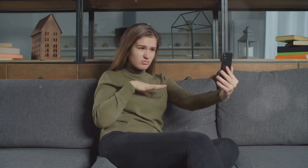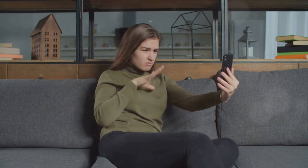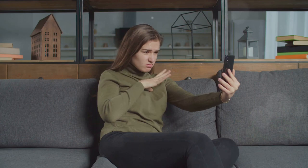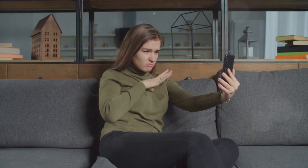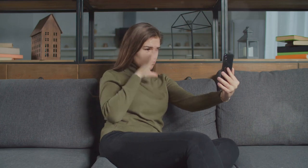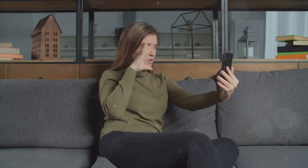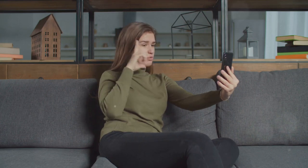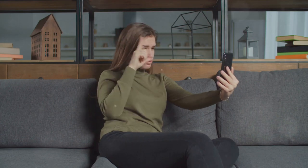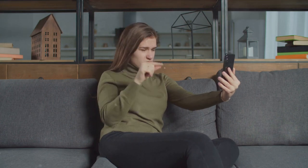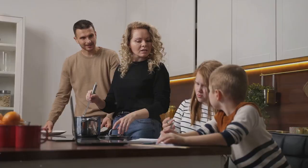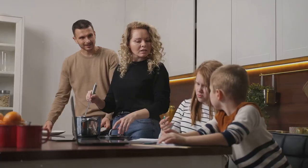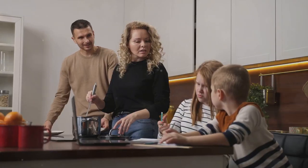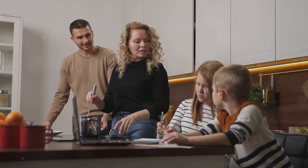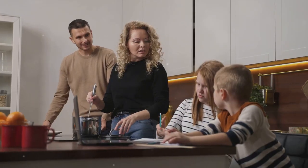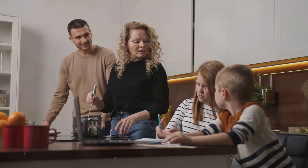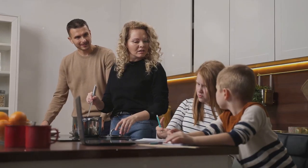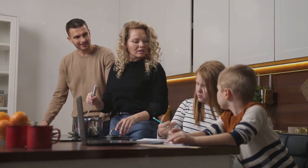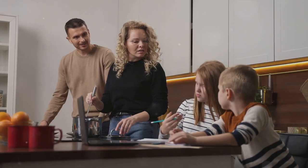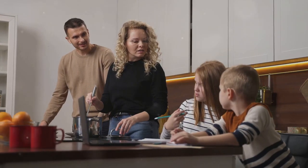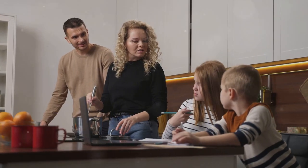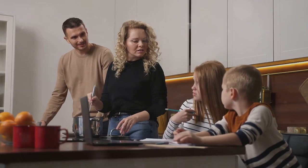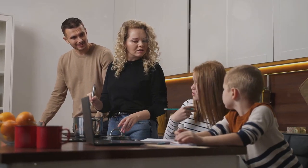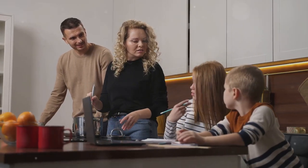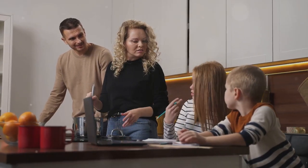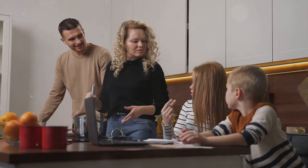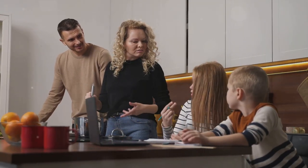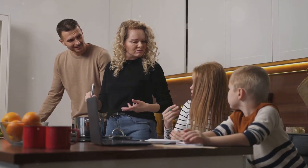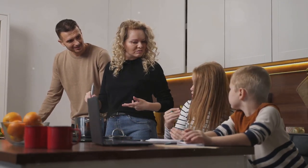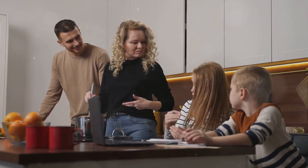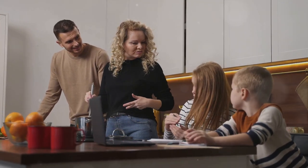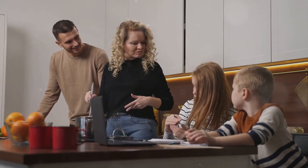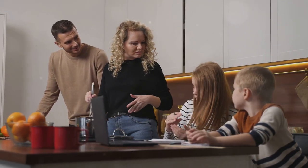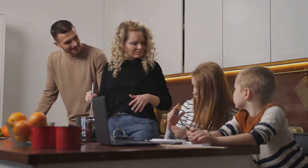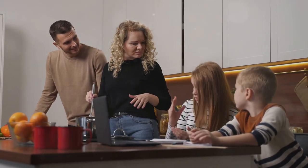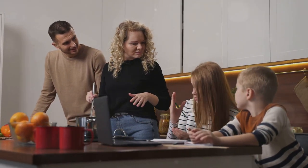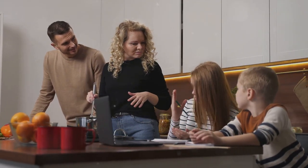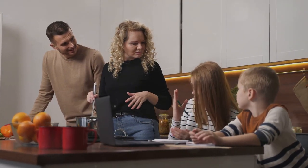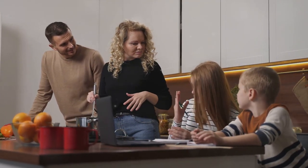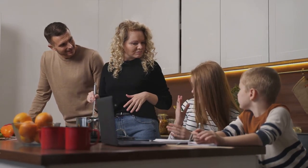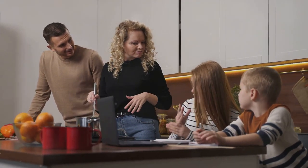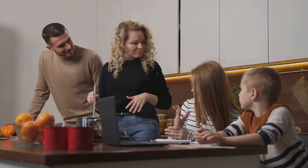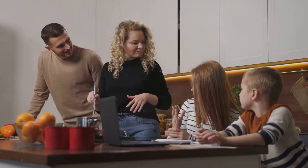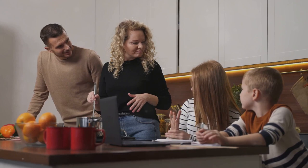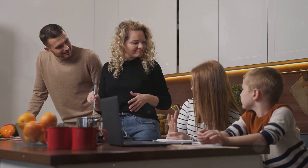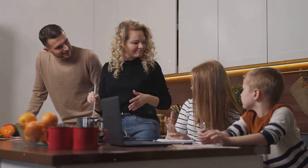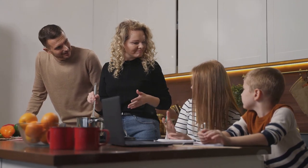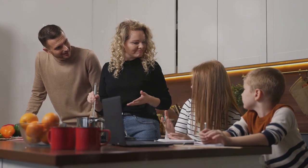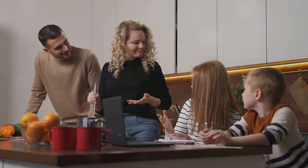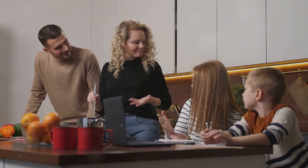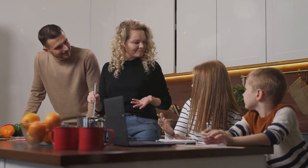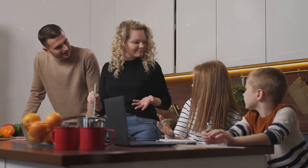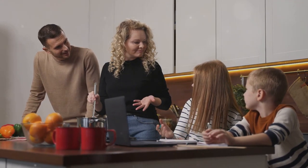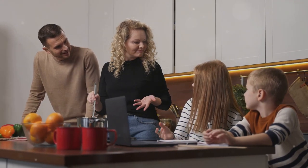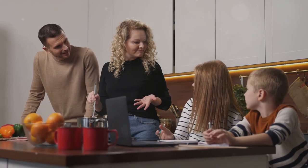the communication gap. Once they have a sense of the person's language style, they move on to preparation.